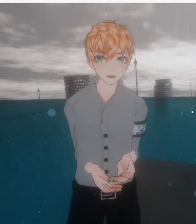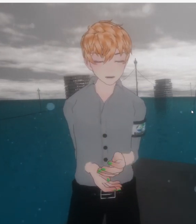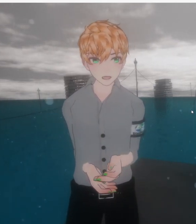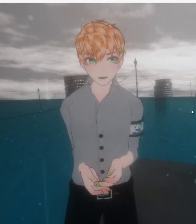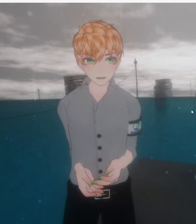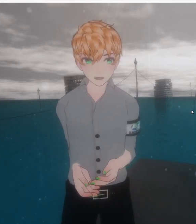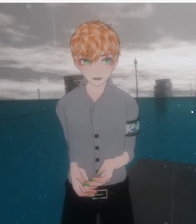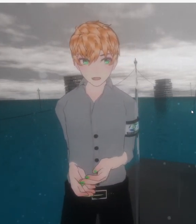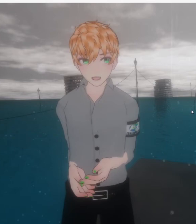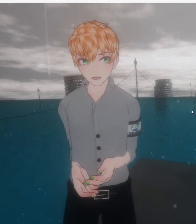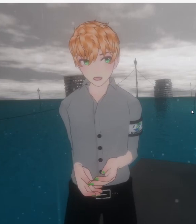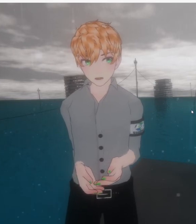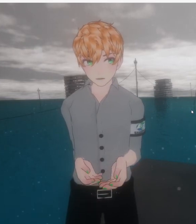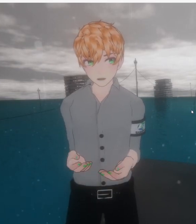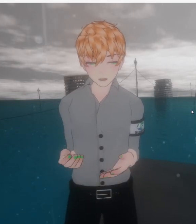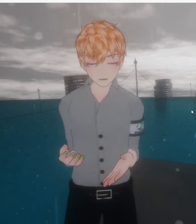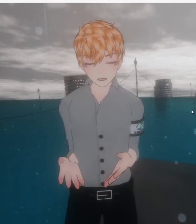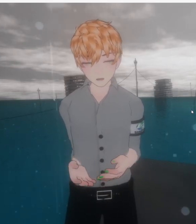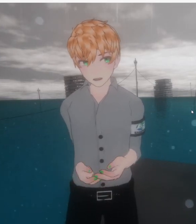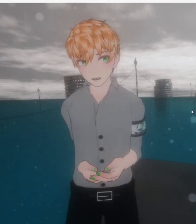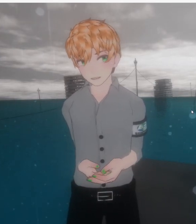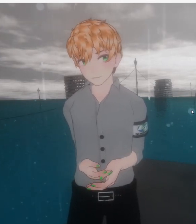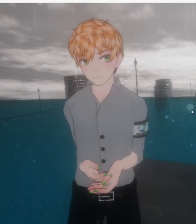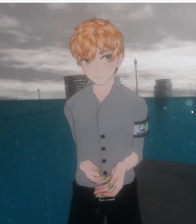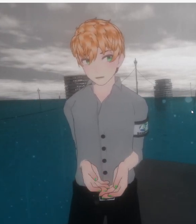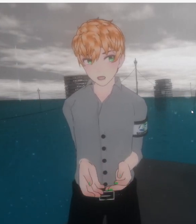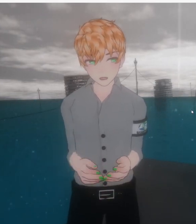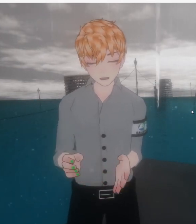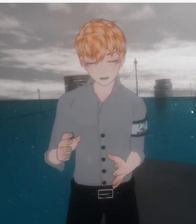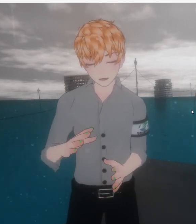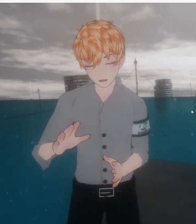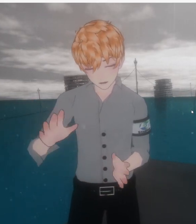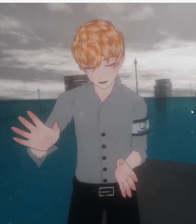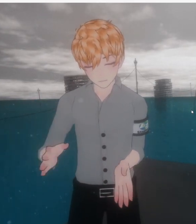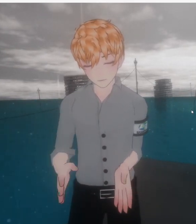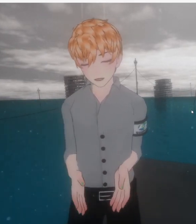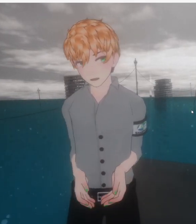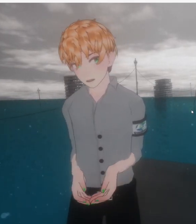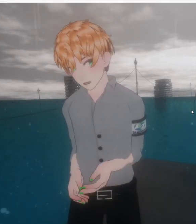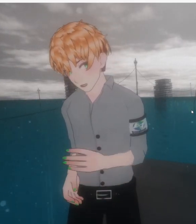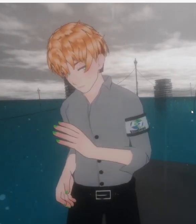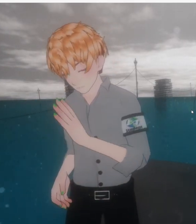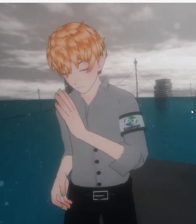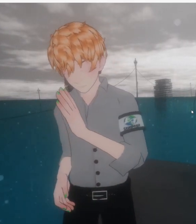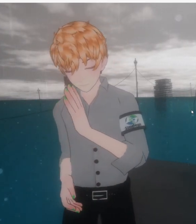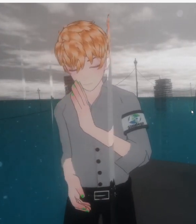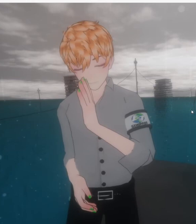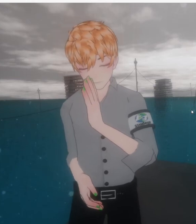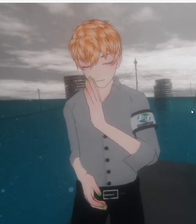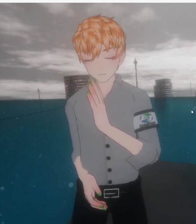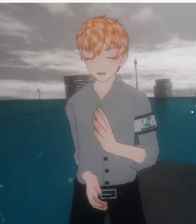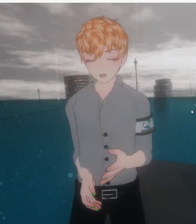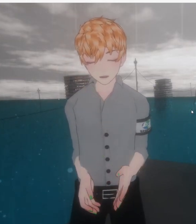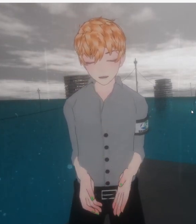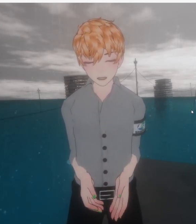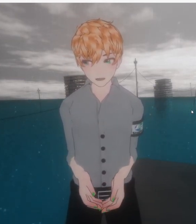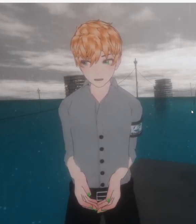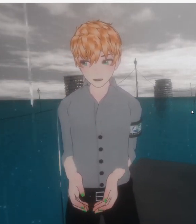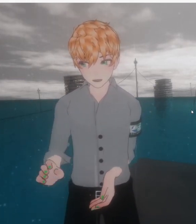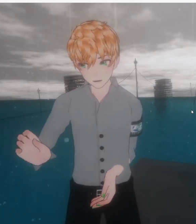for sleeping out of my car for a couple of days while taking care of, like, cleaning things up. I don't think that the place